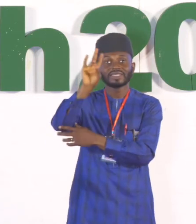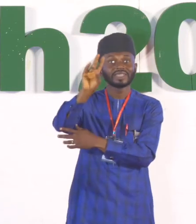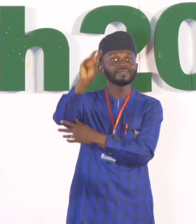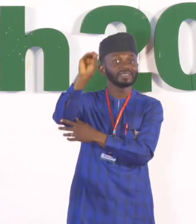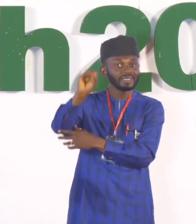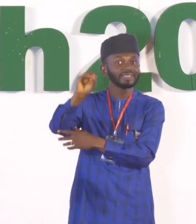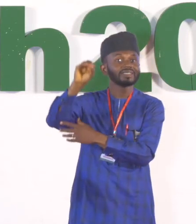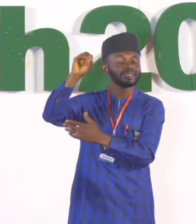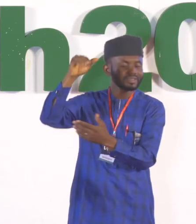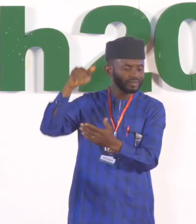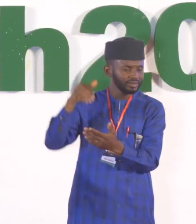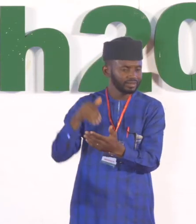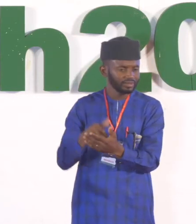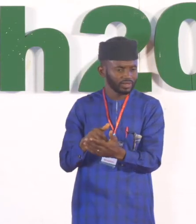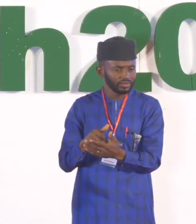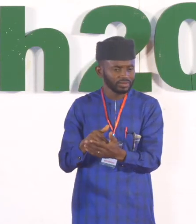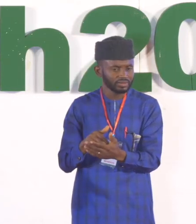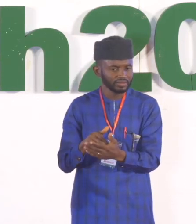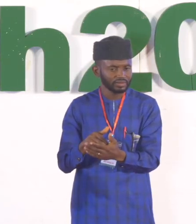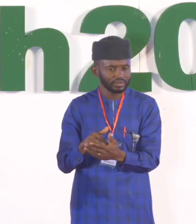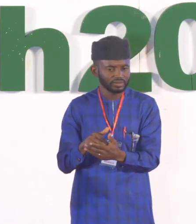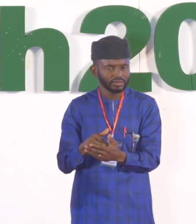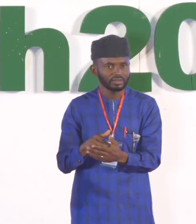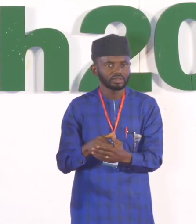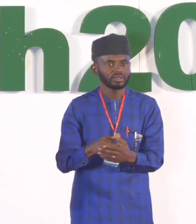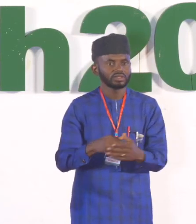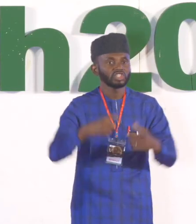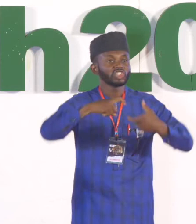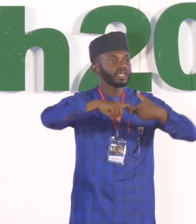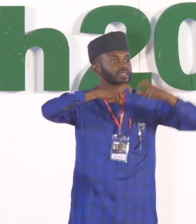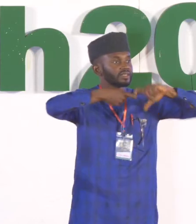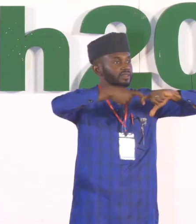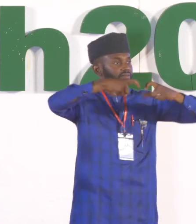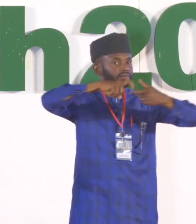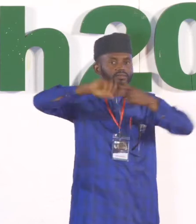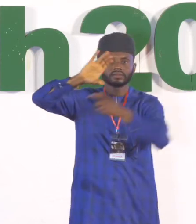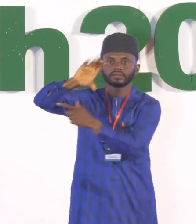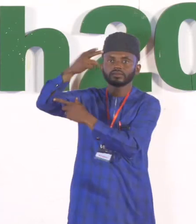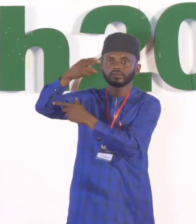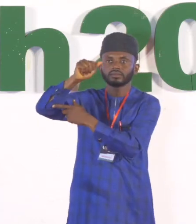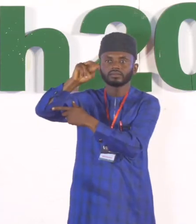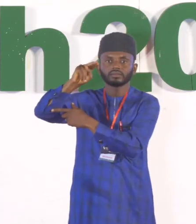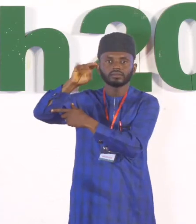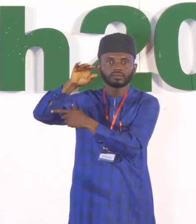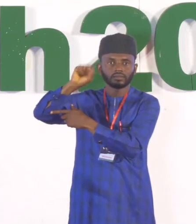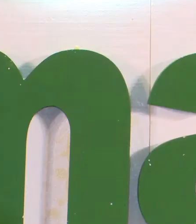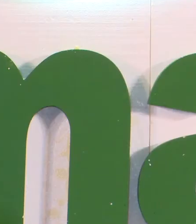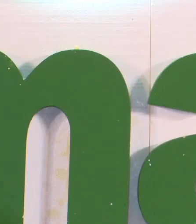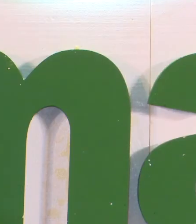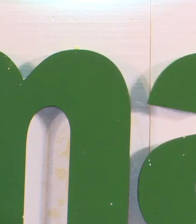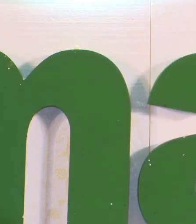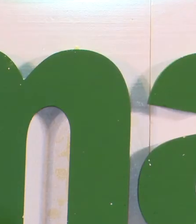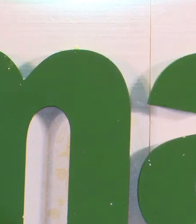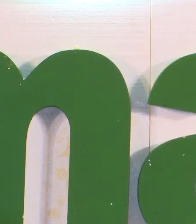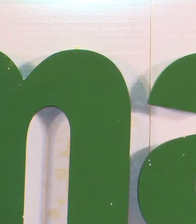70,000 chains. And on each chain, 70,000 angels are holding it,